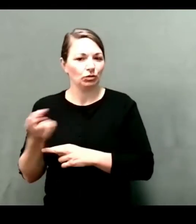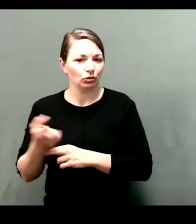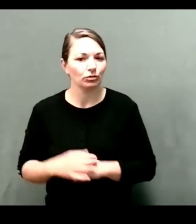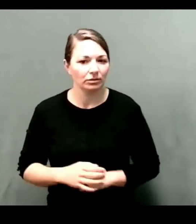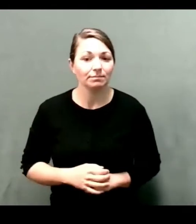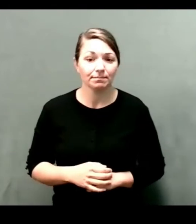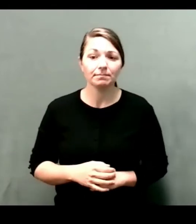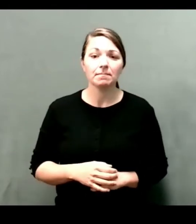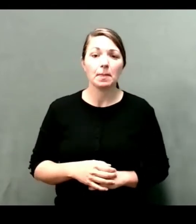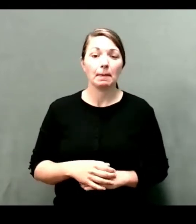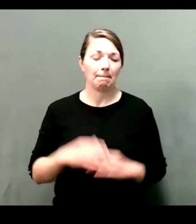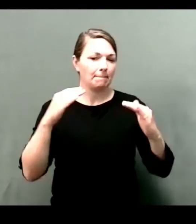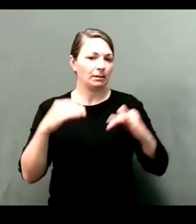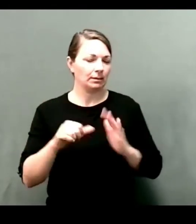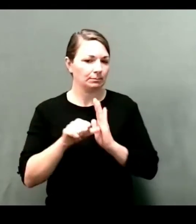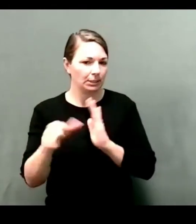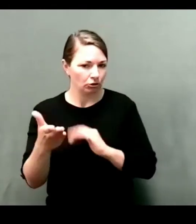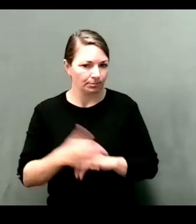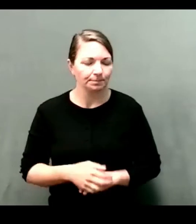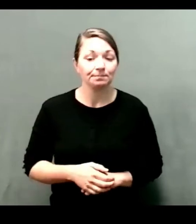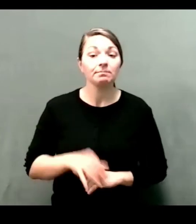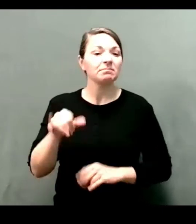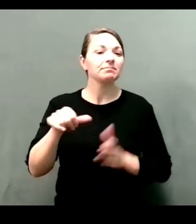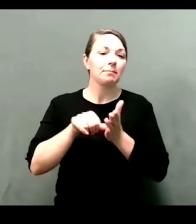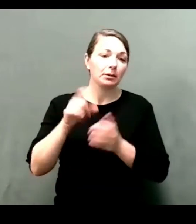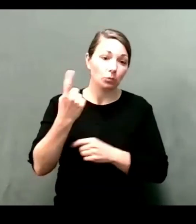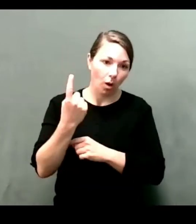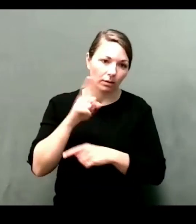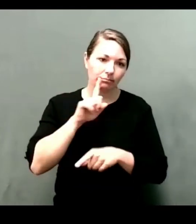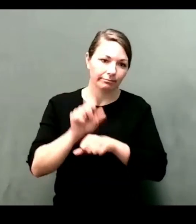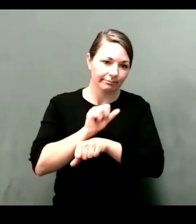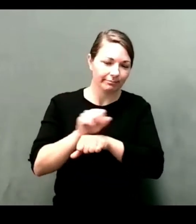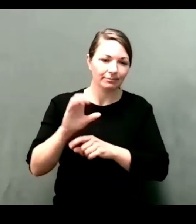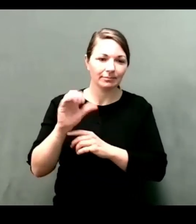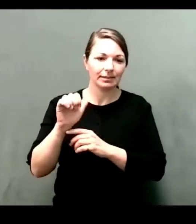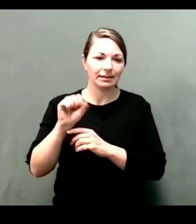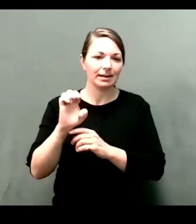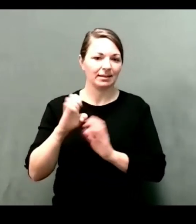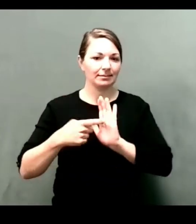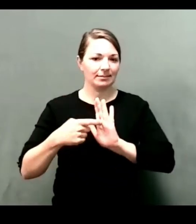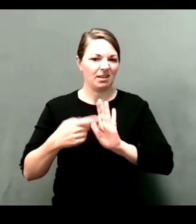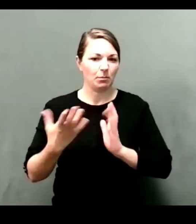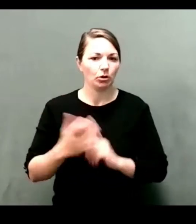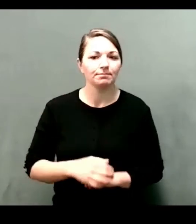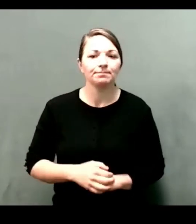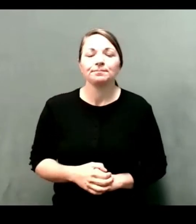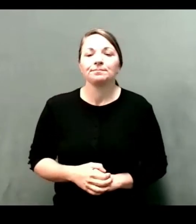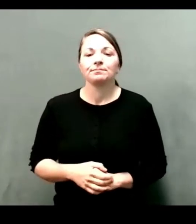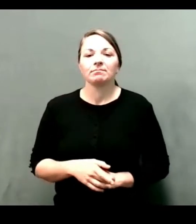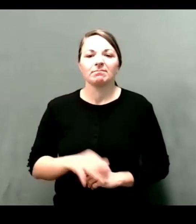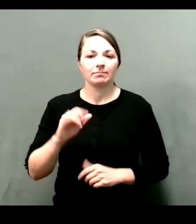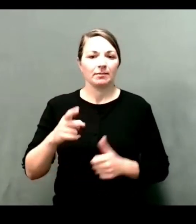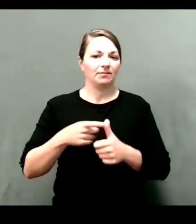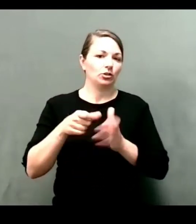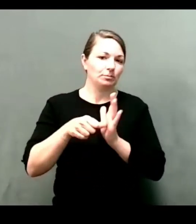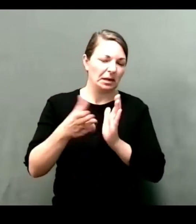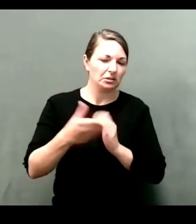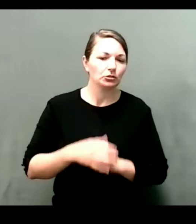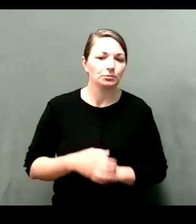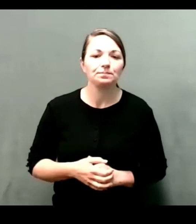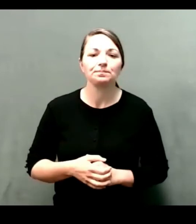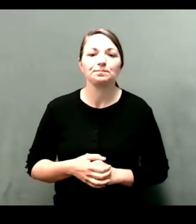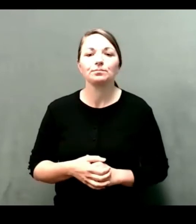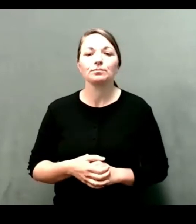The next part here is page 1 of the actual case example, and this will just be that first page as you get into the